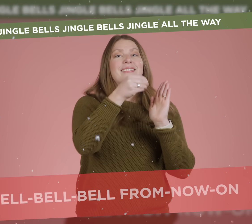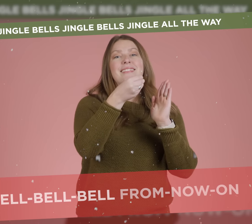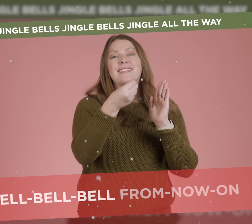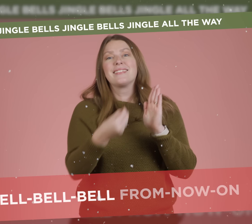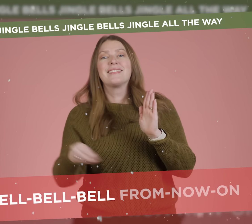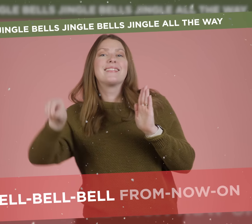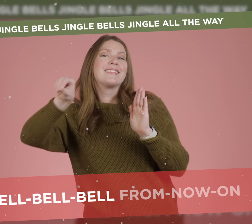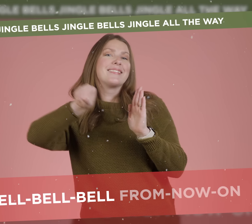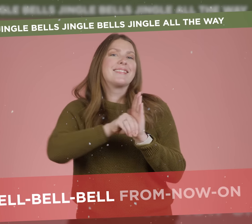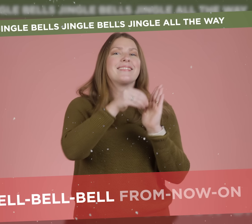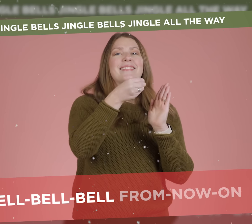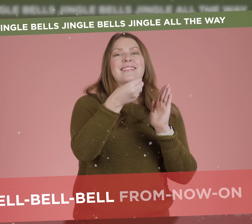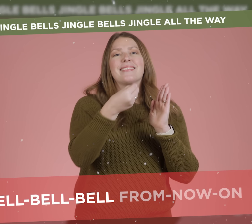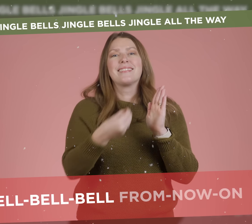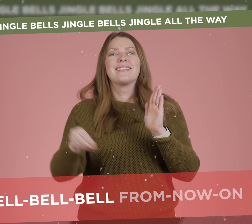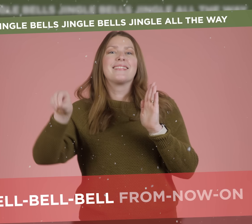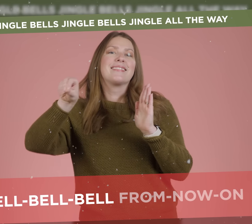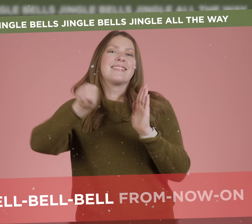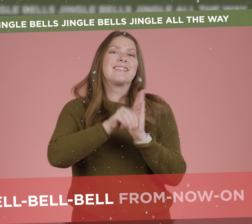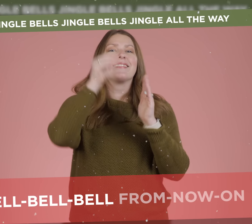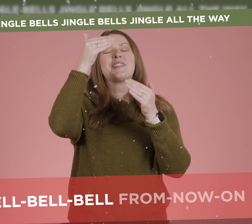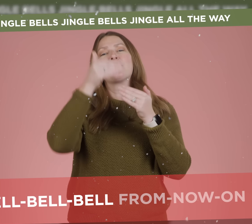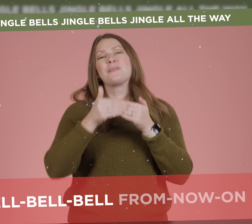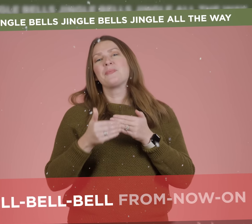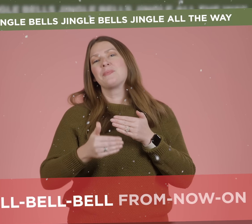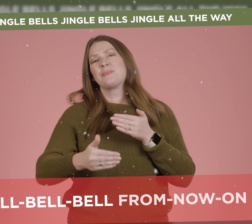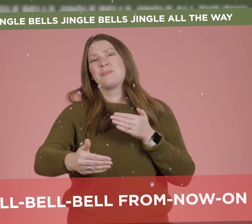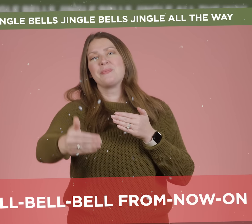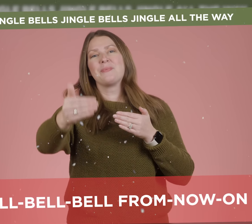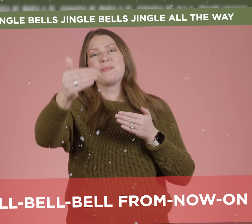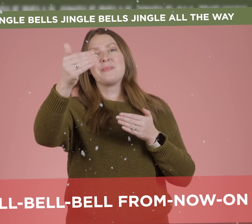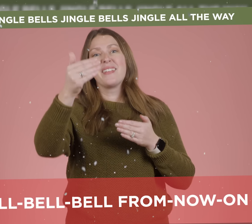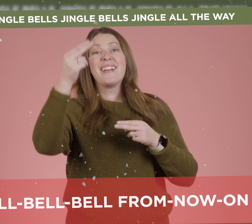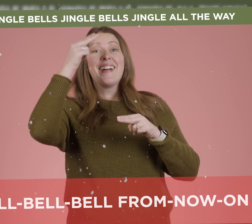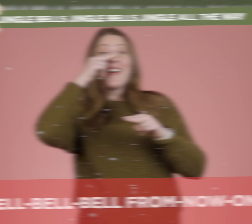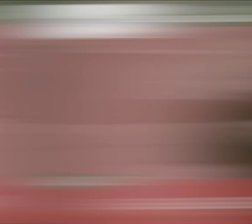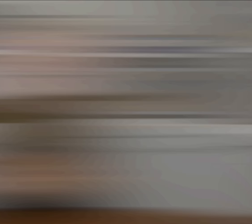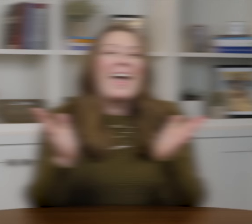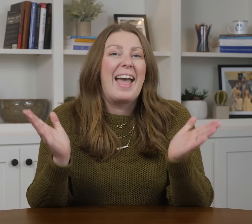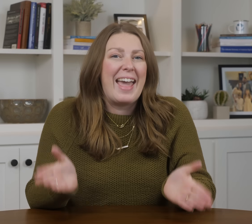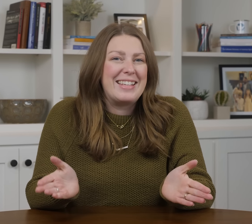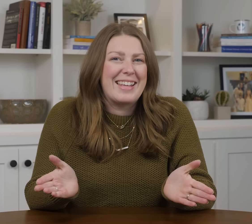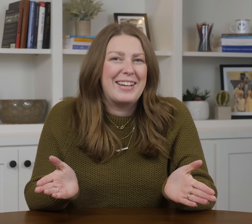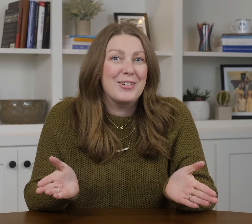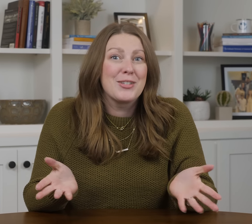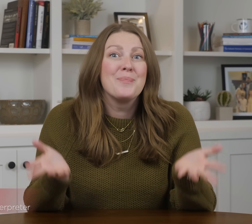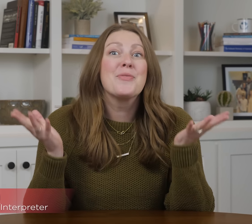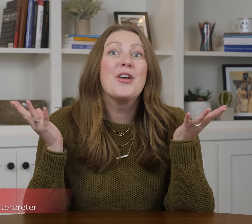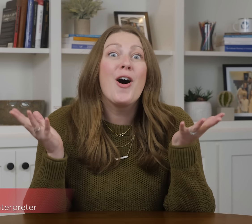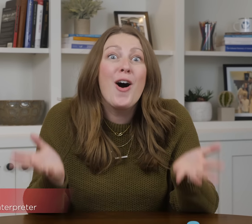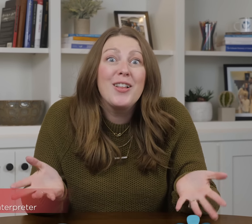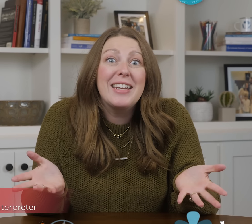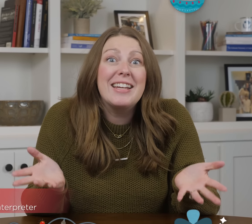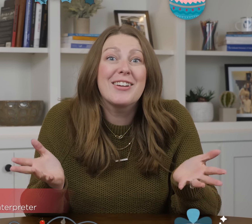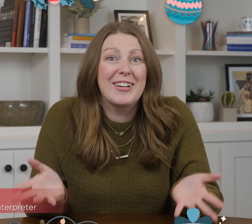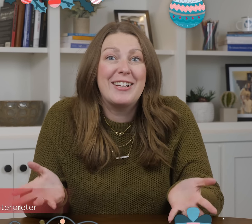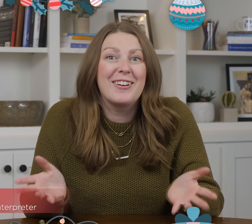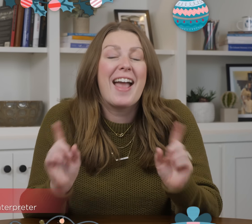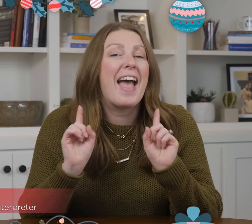Jingle bells, jingle all the way. Hey signers, the holidays are here, and